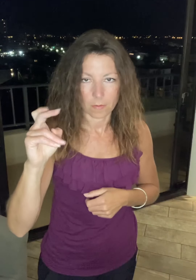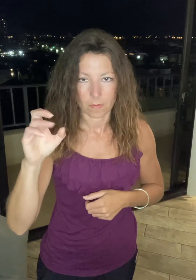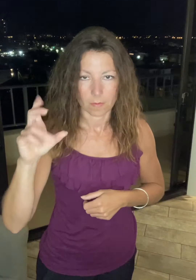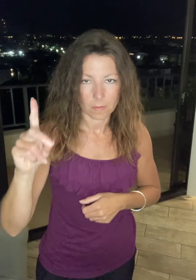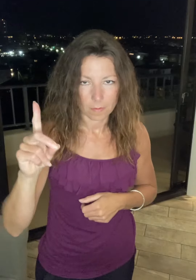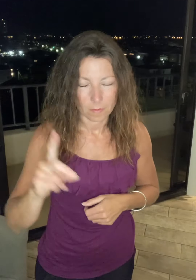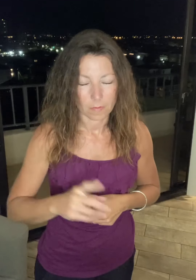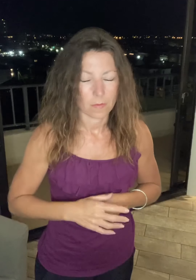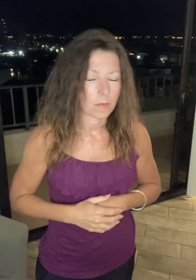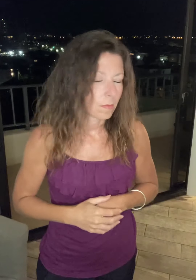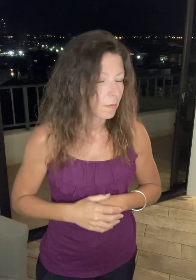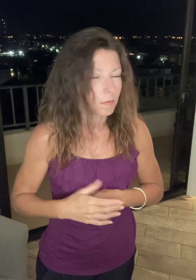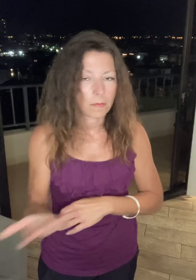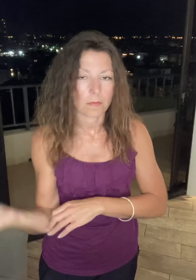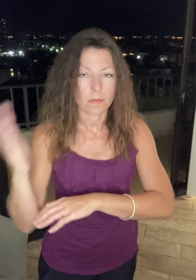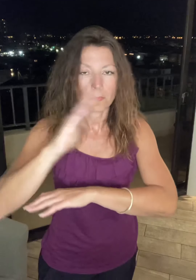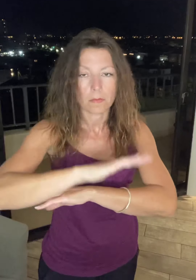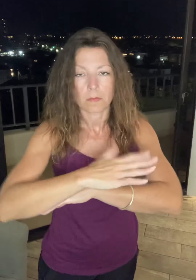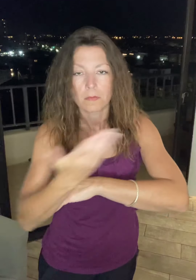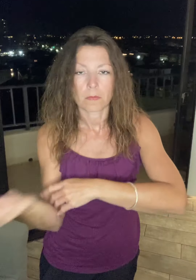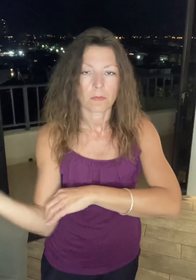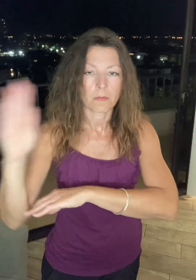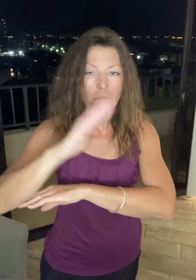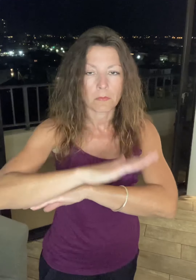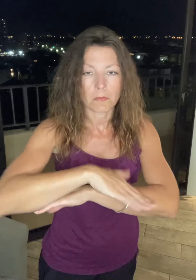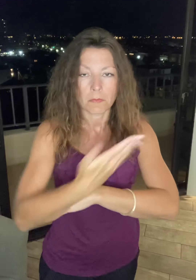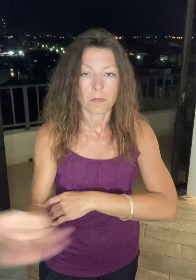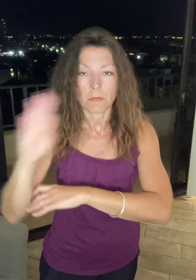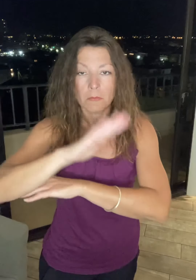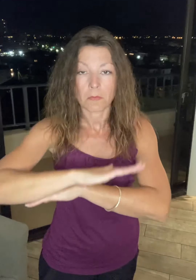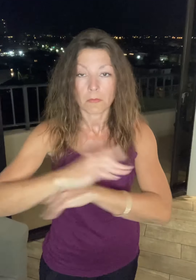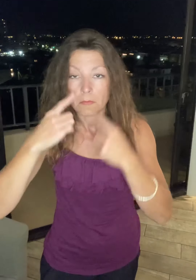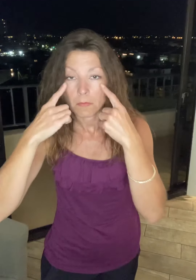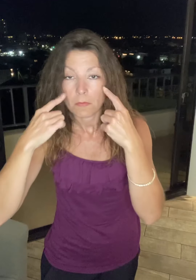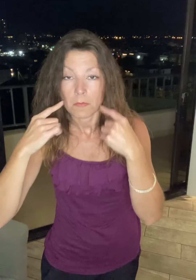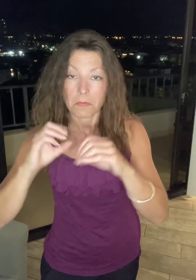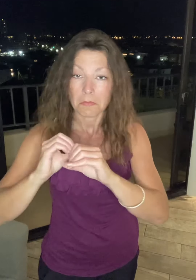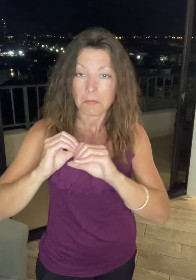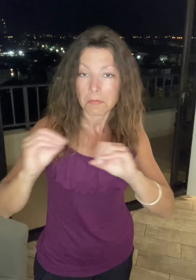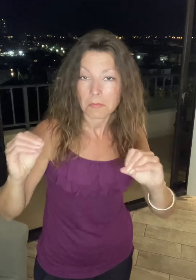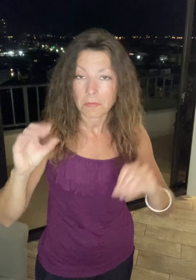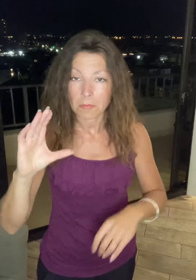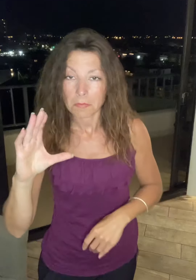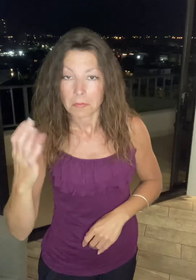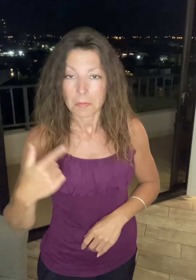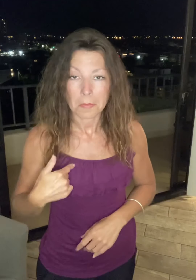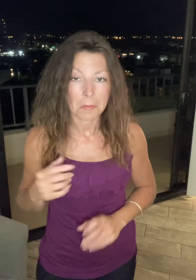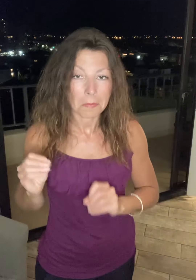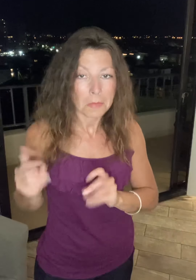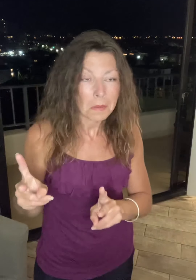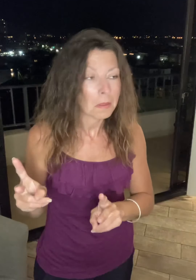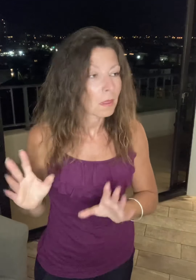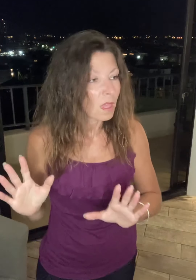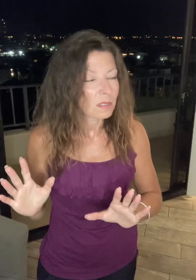It's passed by, and my eyes stay dry, and I think that I don't care, till I find myself in a conversation